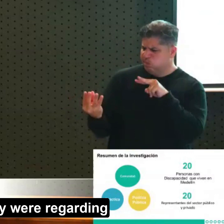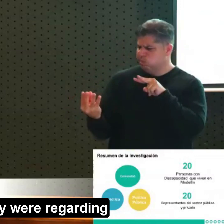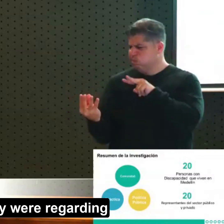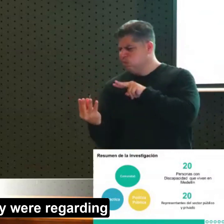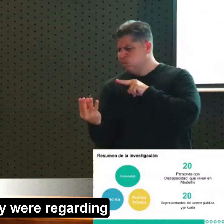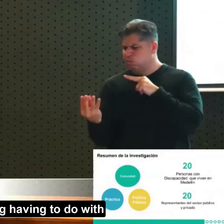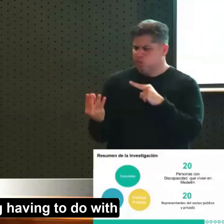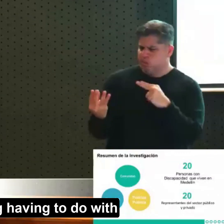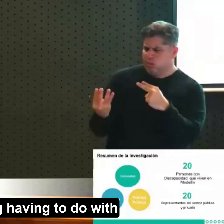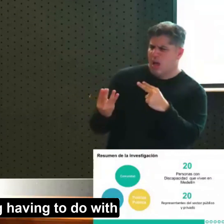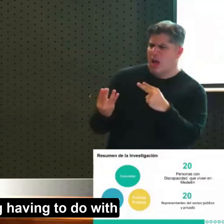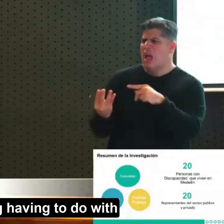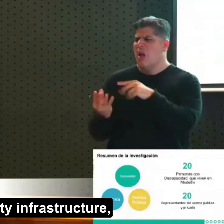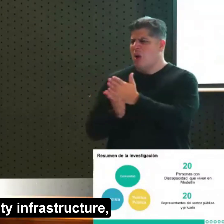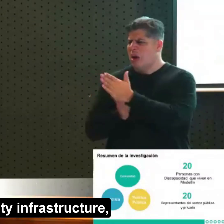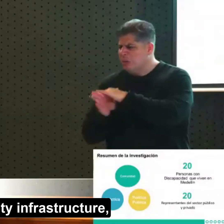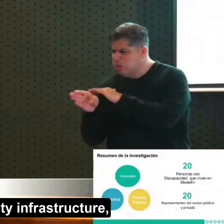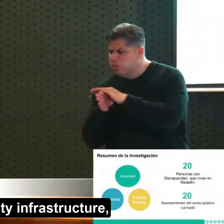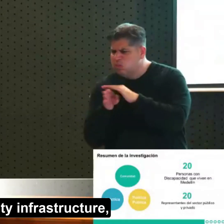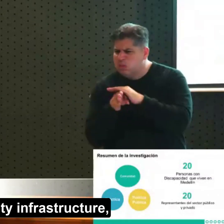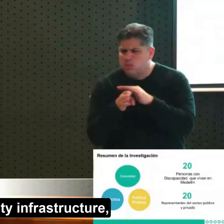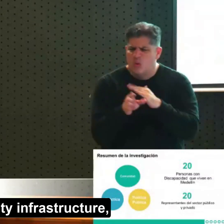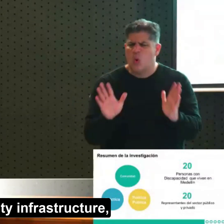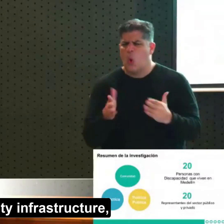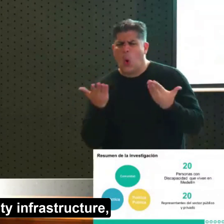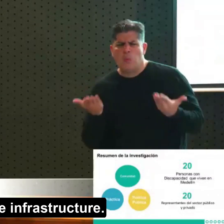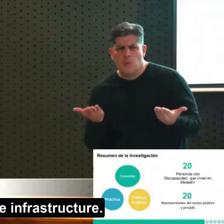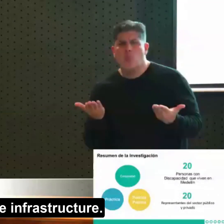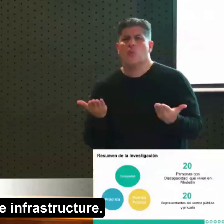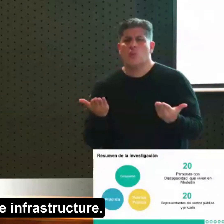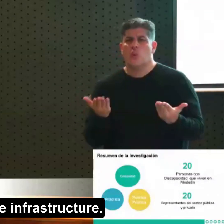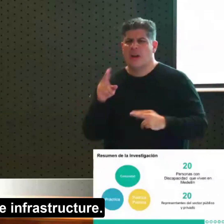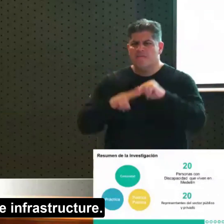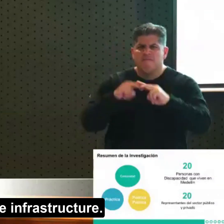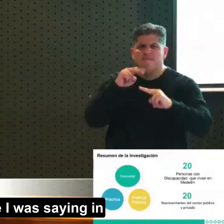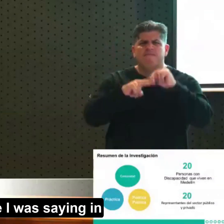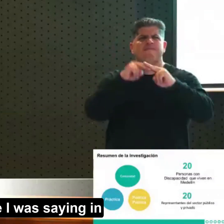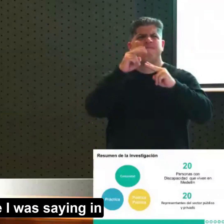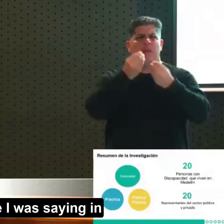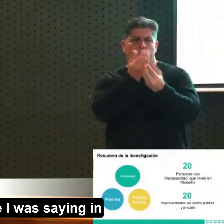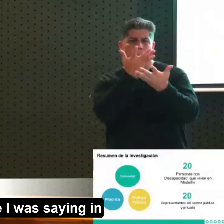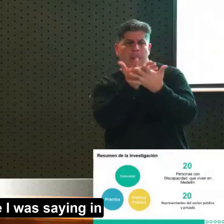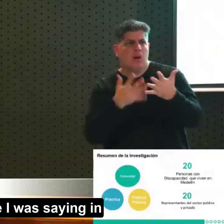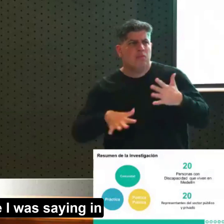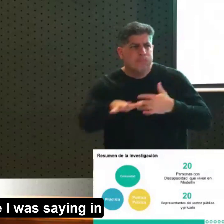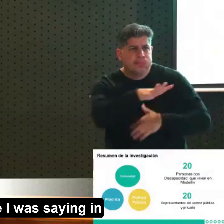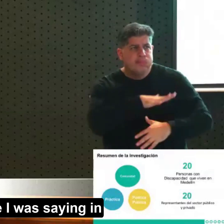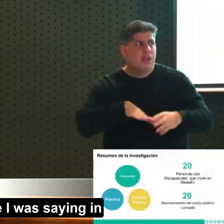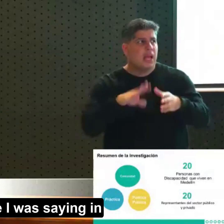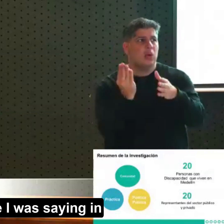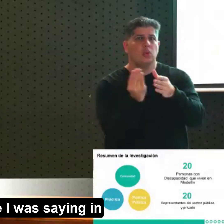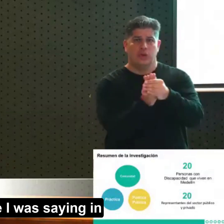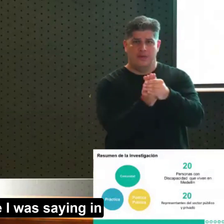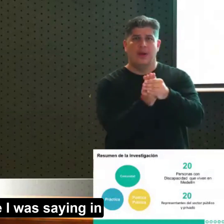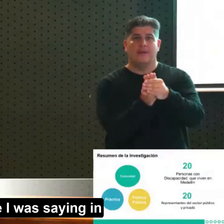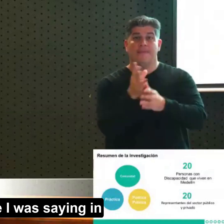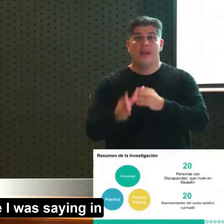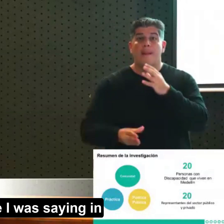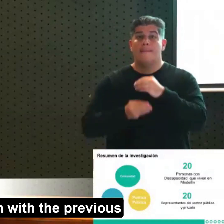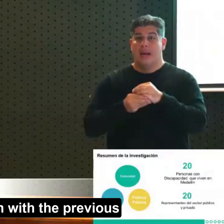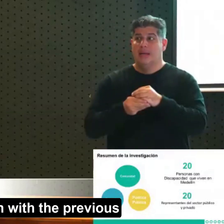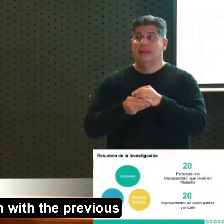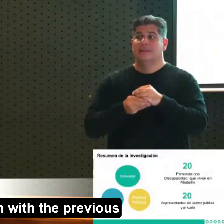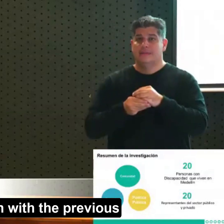they were regarding everything having to do with accessibility, infrastructure, inclusive infrastructure. And like I was saying,